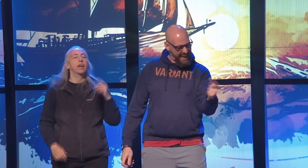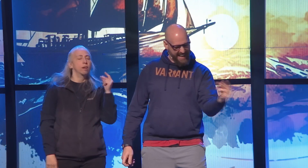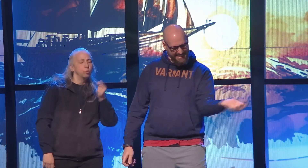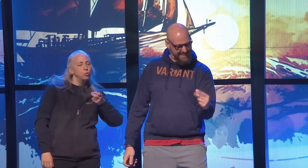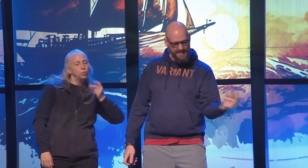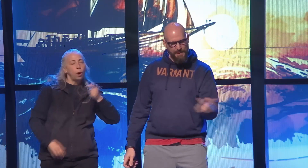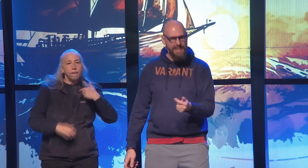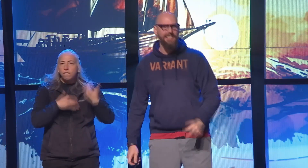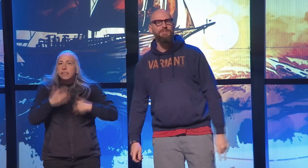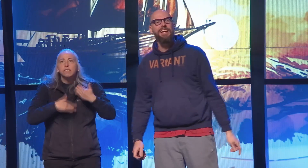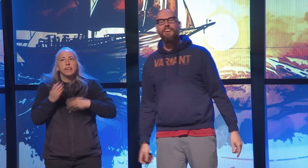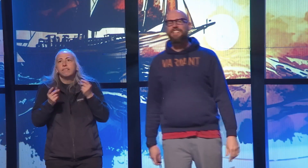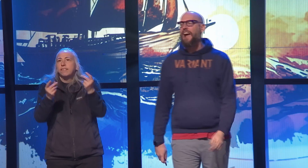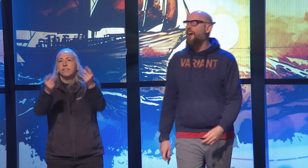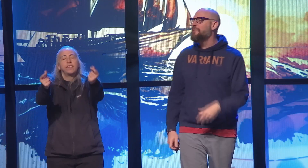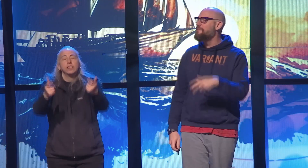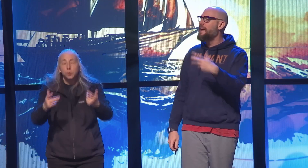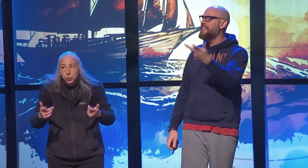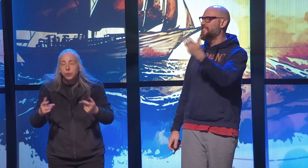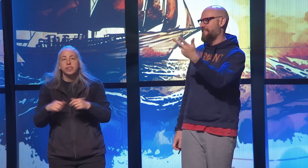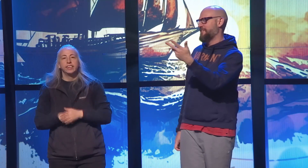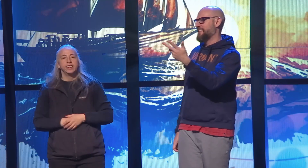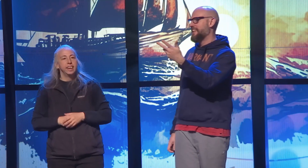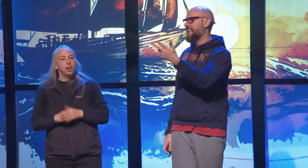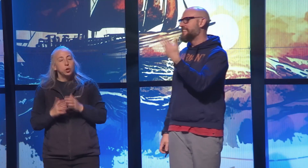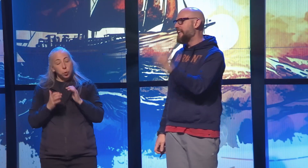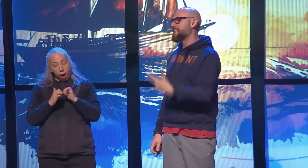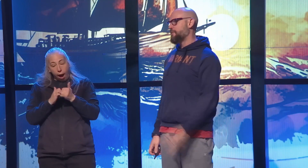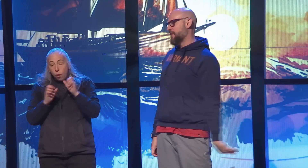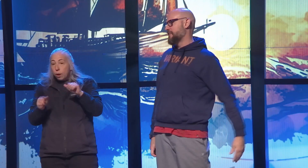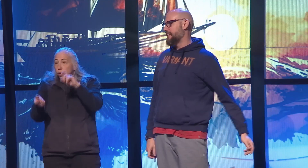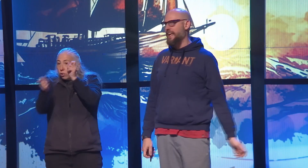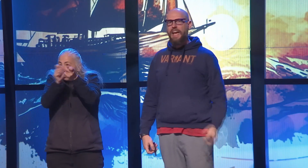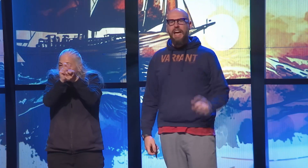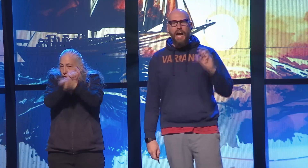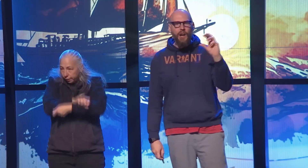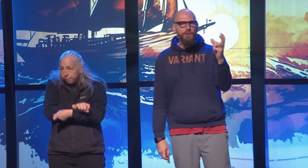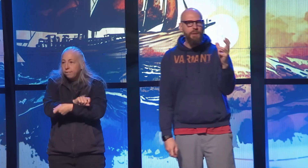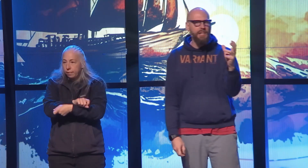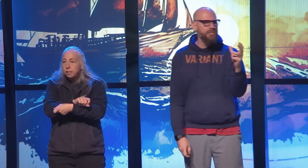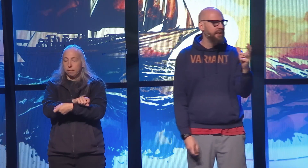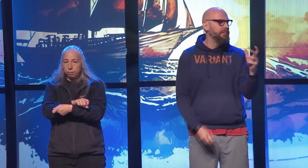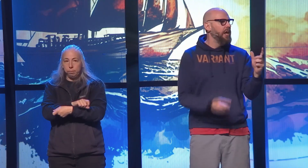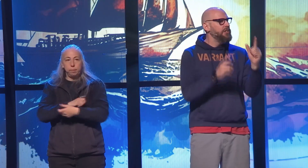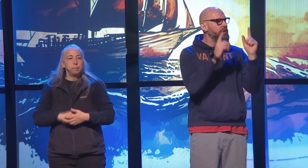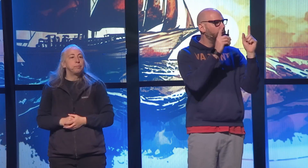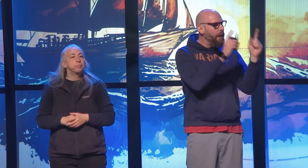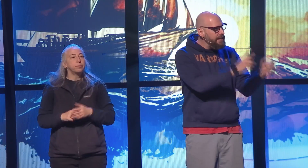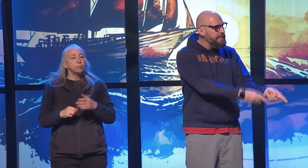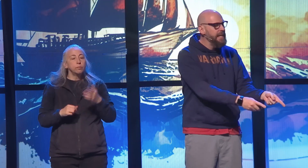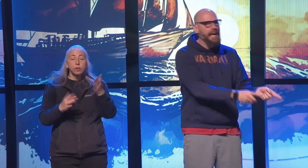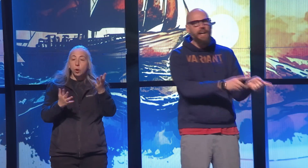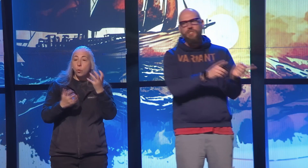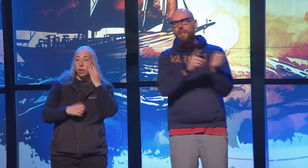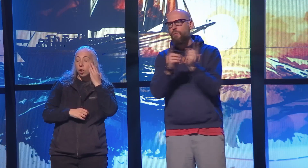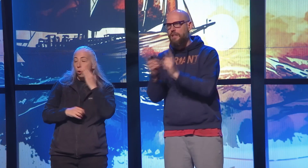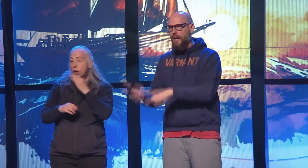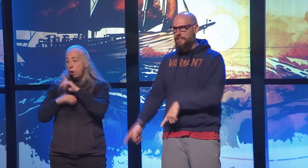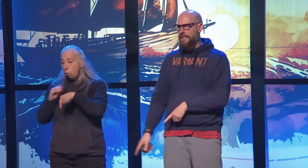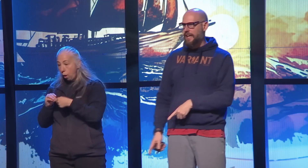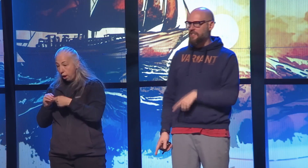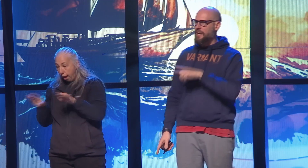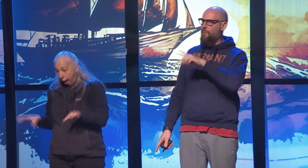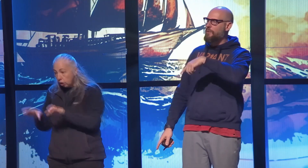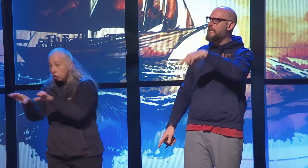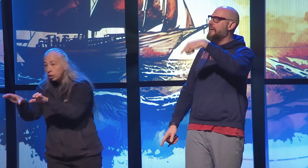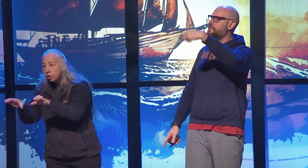fill-ins fast. This is amazing. All right, so how can we make a shift? That's the question today. How do we make a shift to know when to take action and when